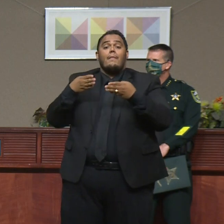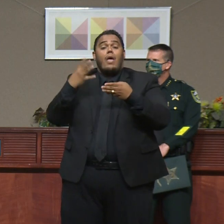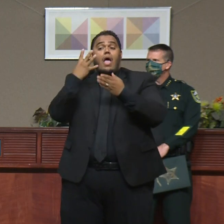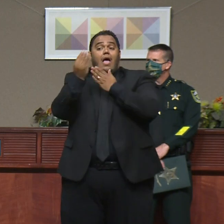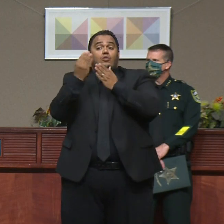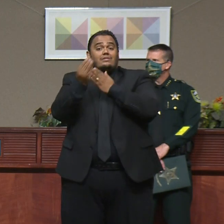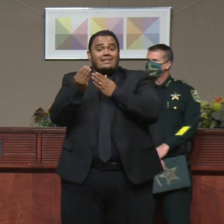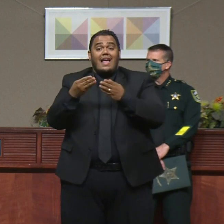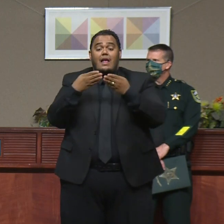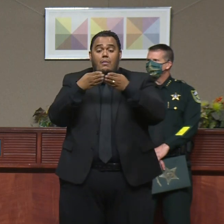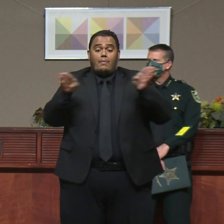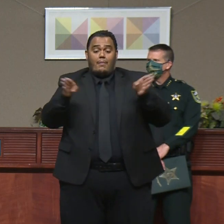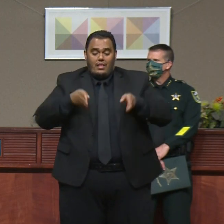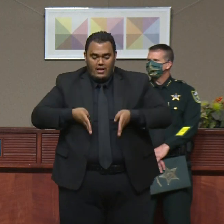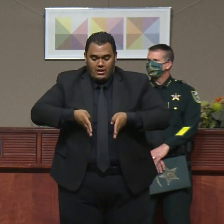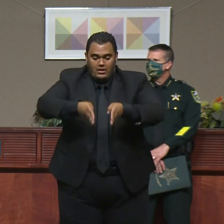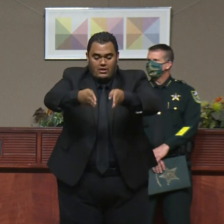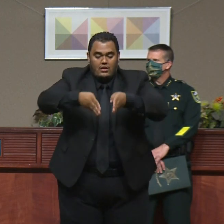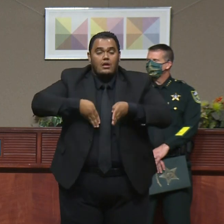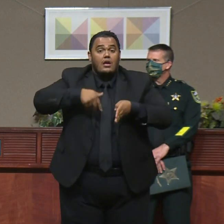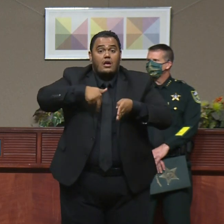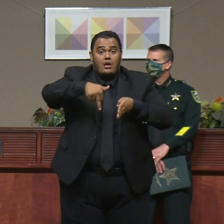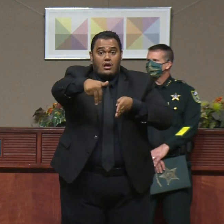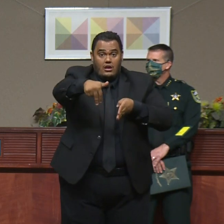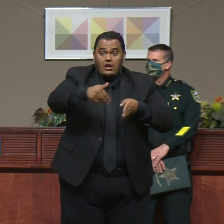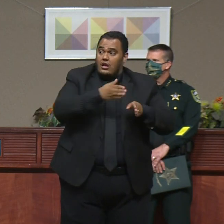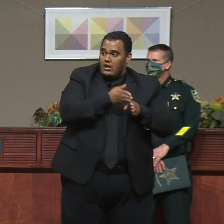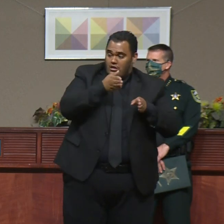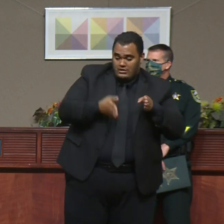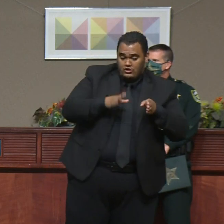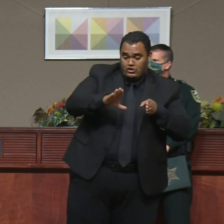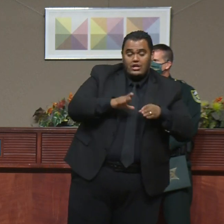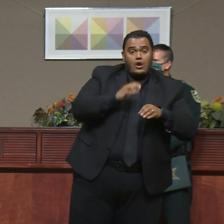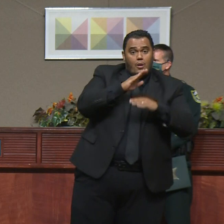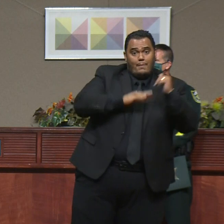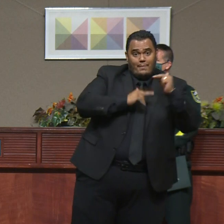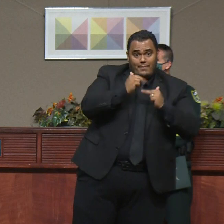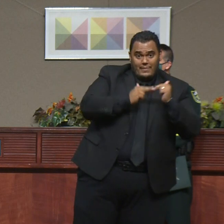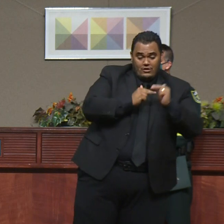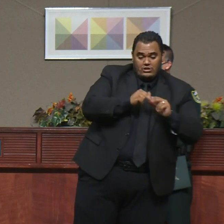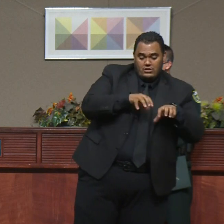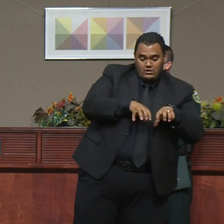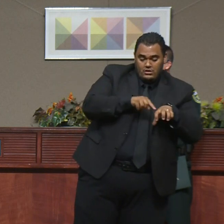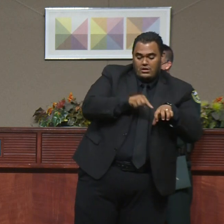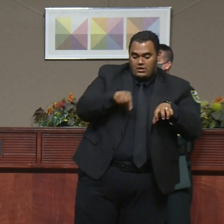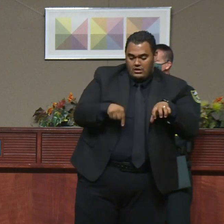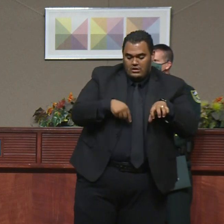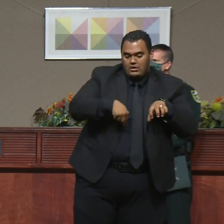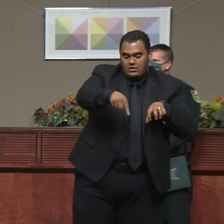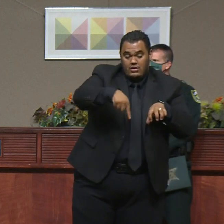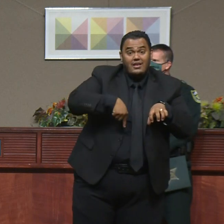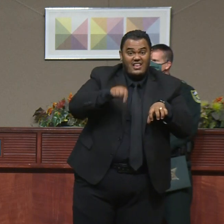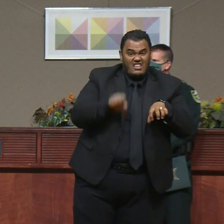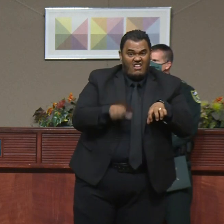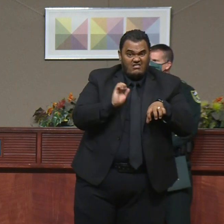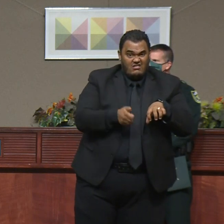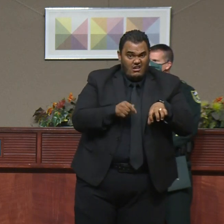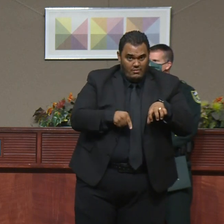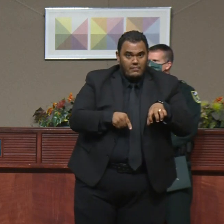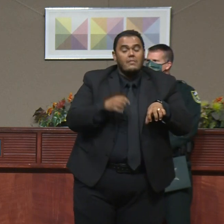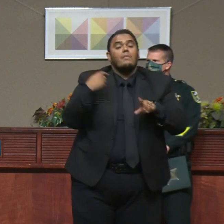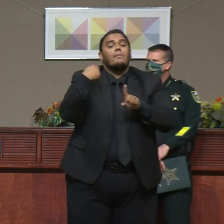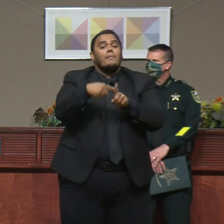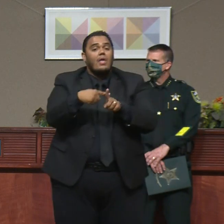be sidewalks adjacent to their establishment. A program that will cover the cost of downtown parking, both in